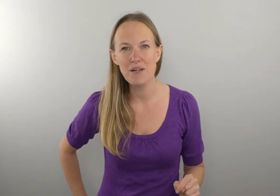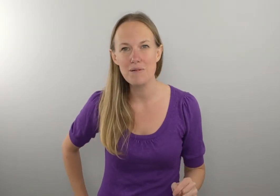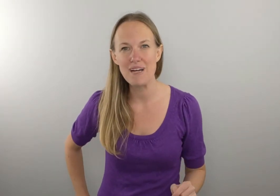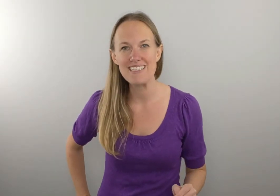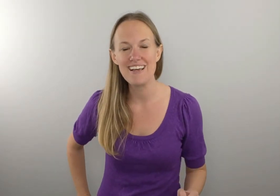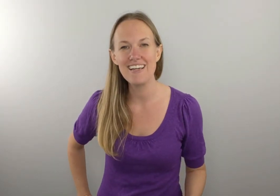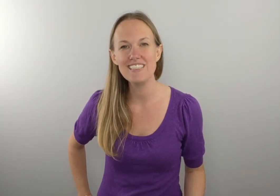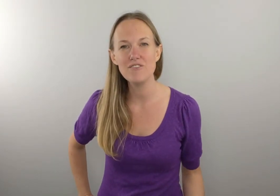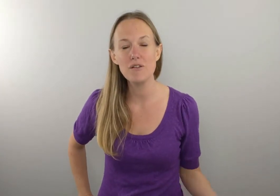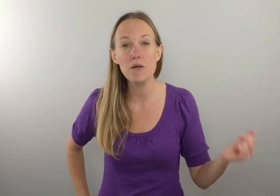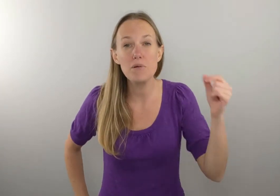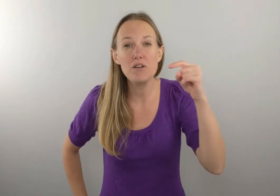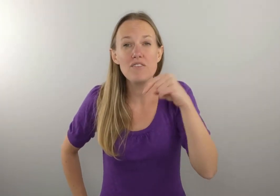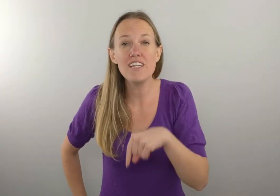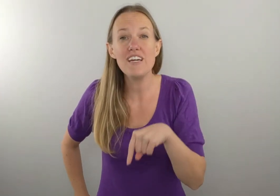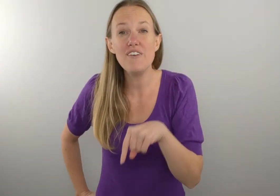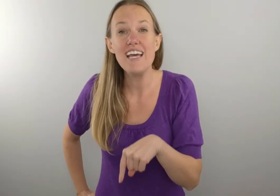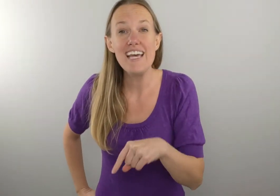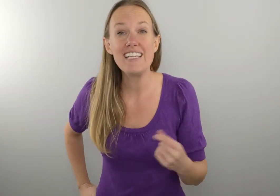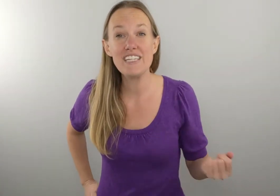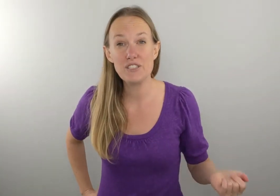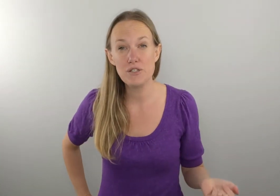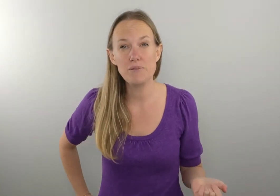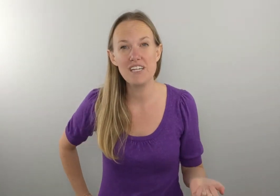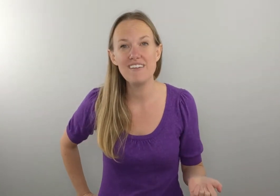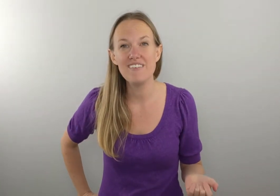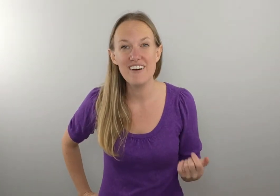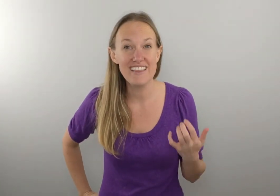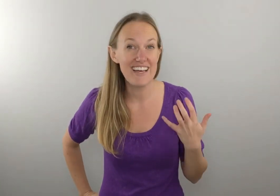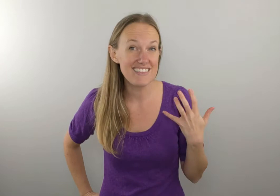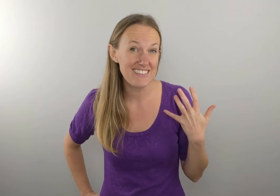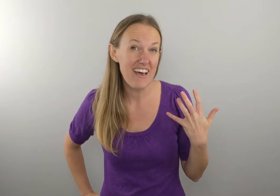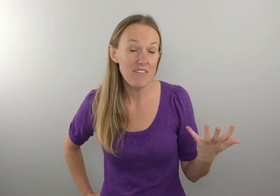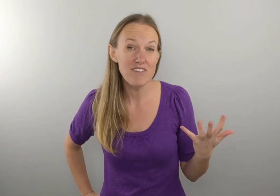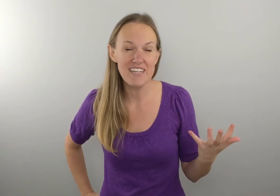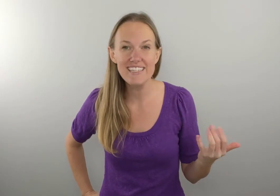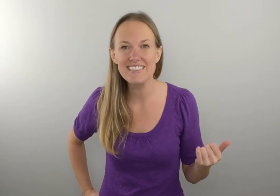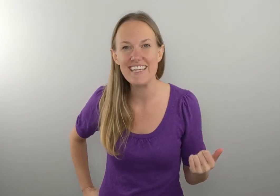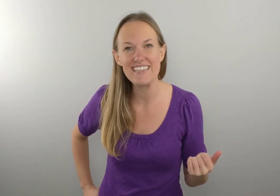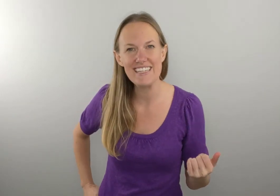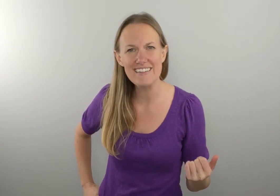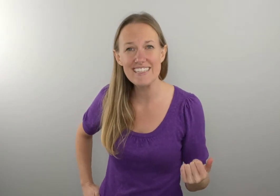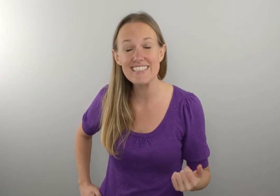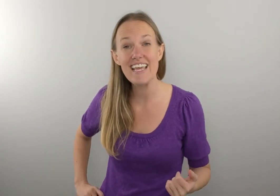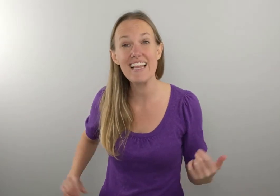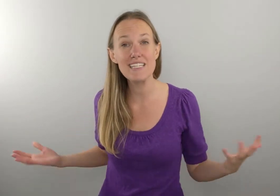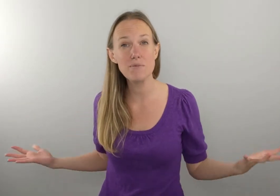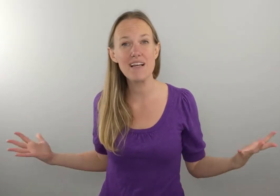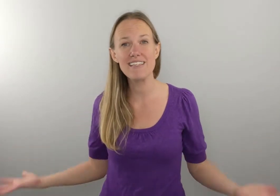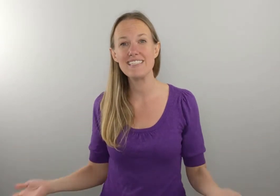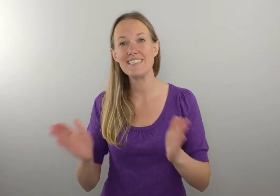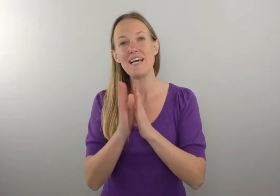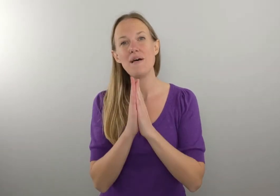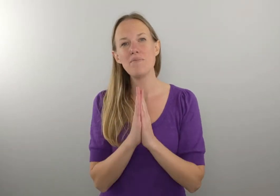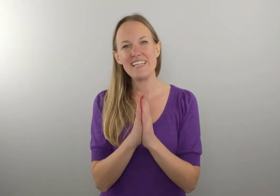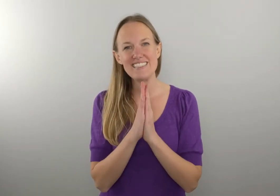my signs. If you look below the video, in the description, you'll find lots of helpful links like the lyrics. And last but not least, please